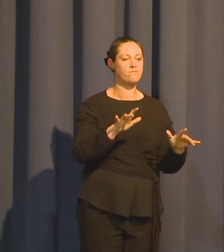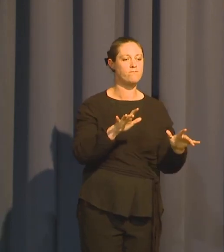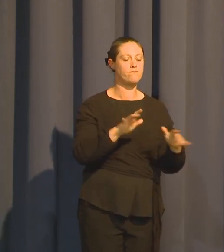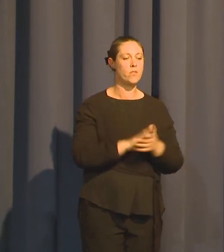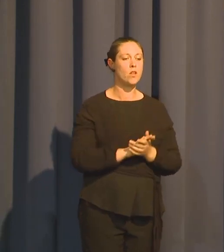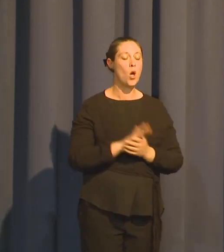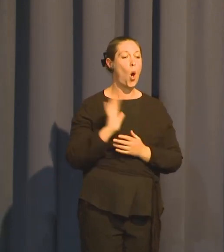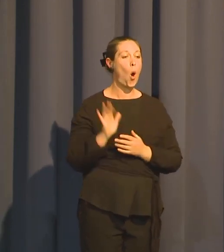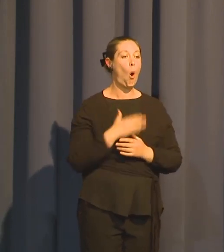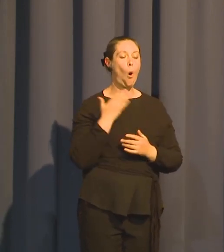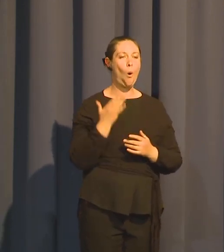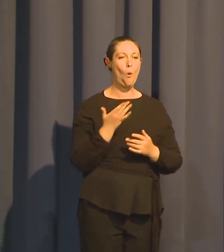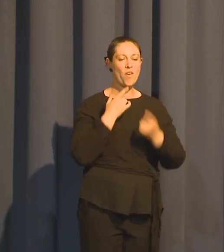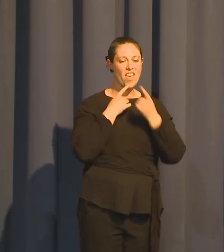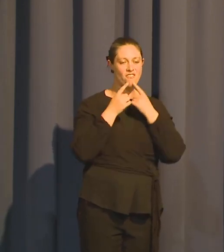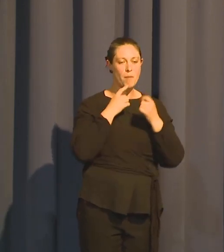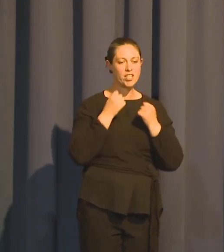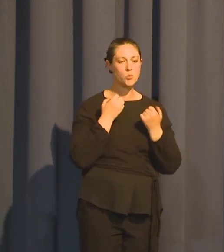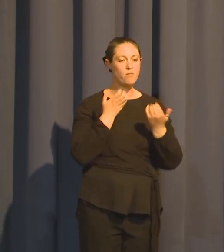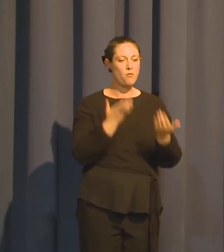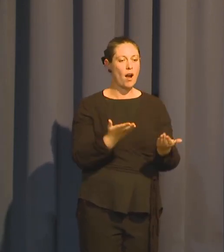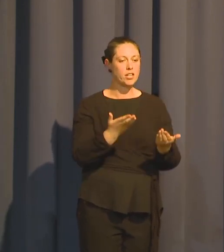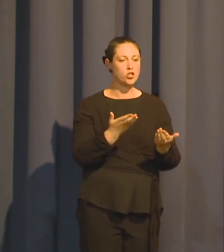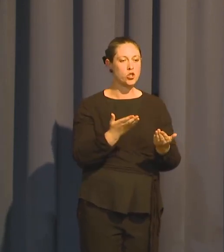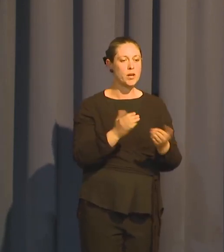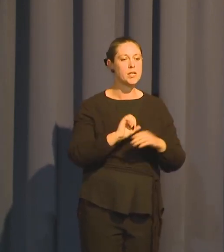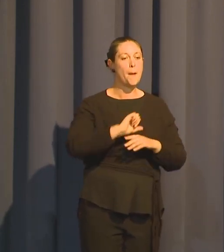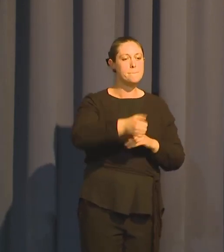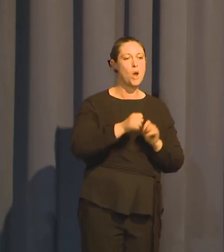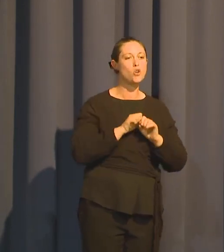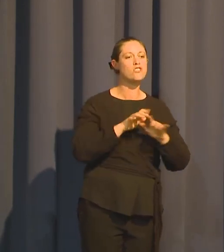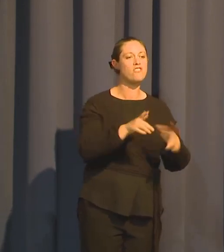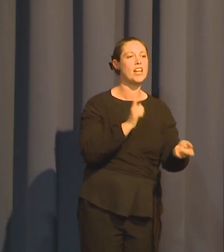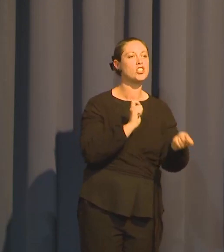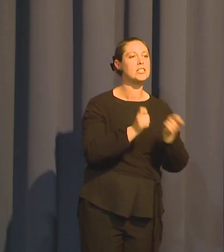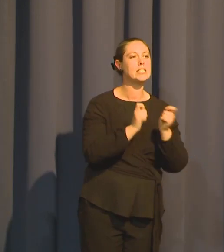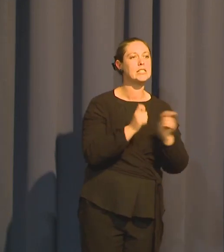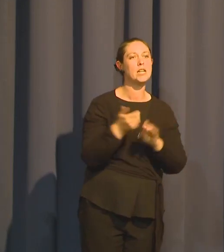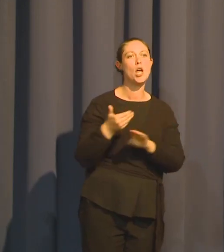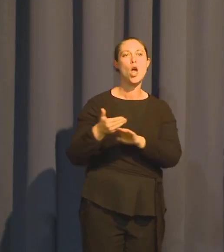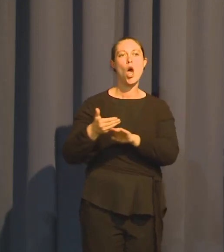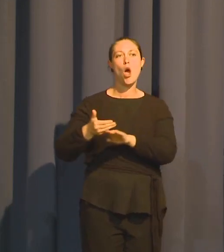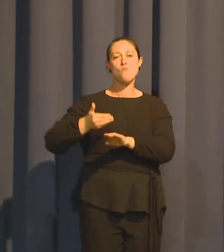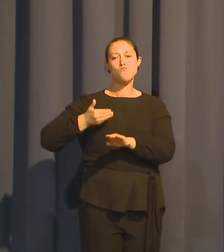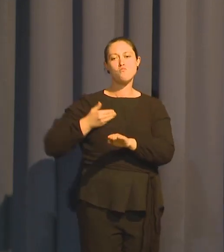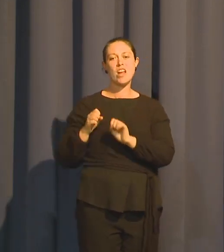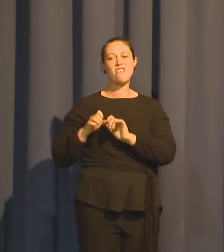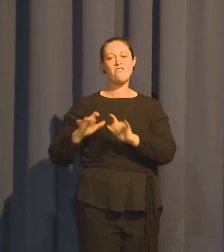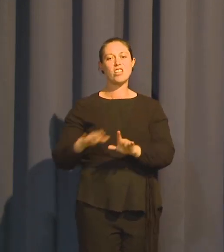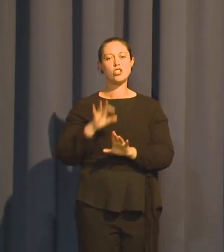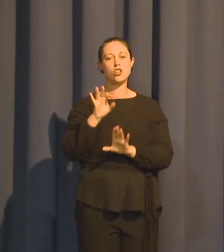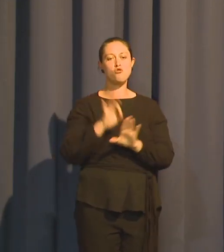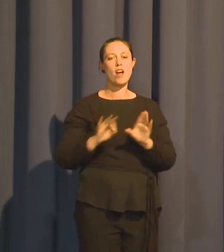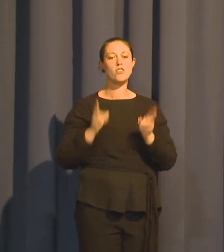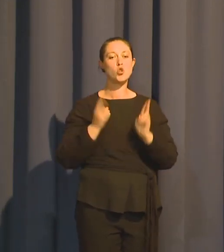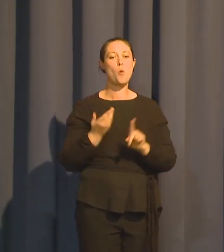post-flush, and the pre-flush results are typically we've left off of our graphs today,